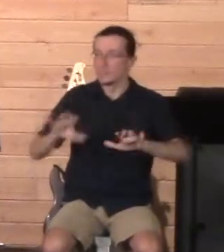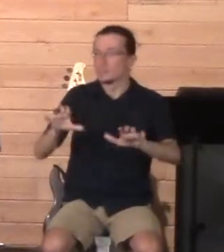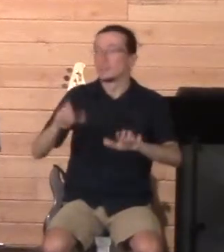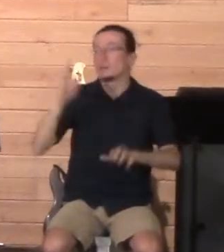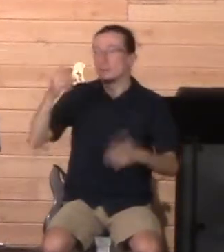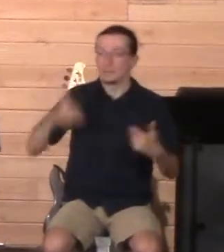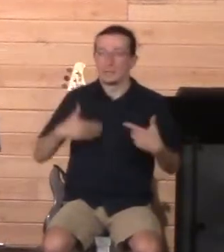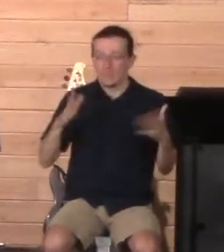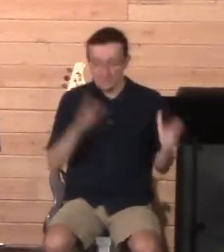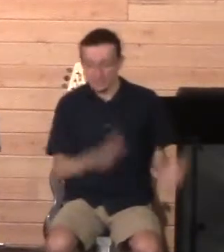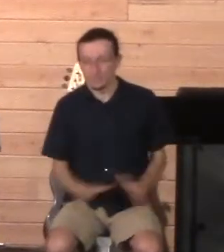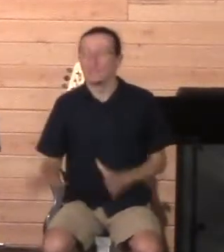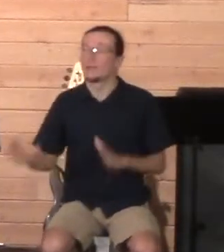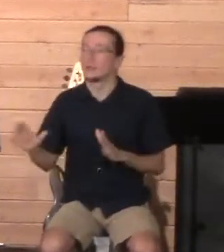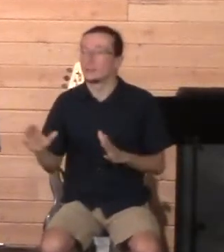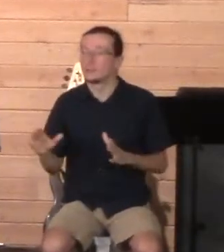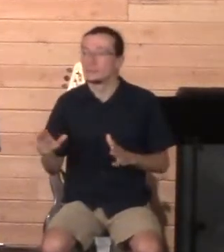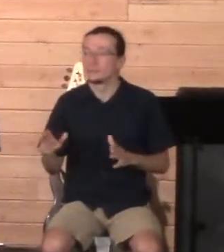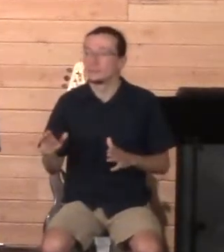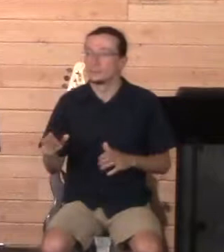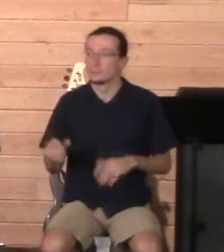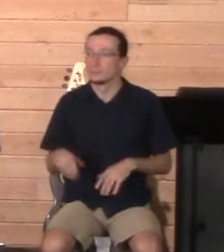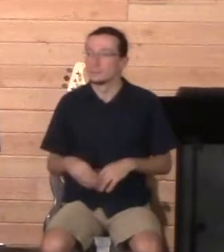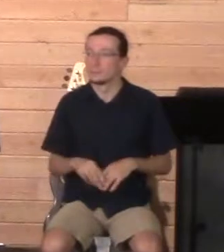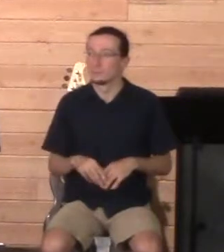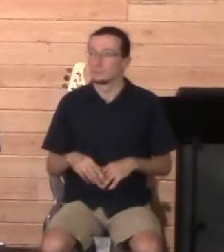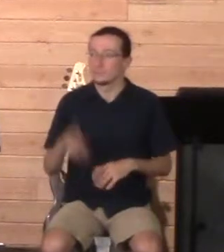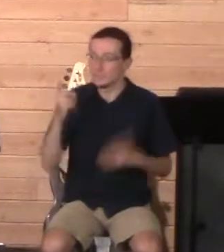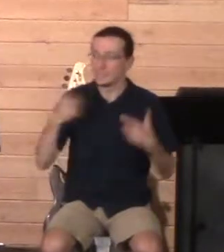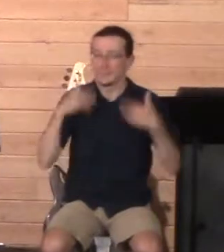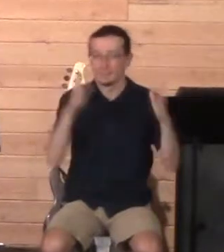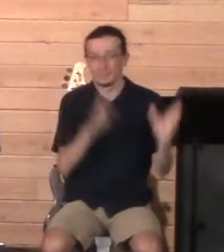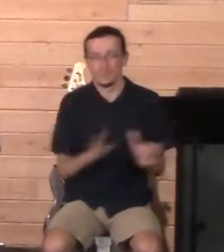plan. And he has it for you.